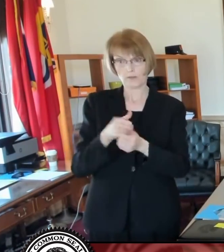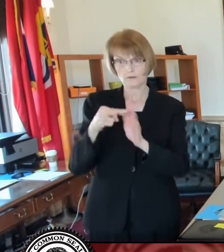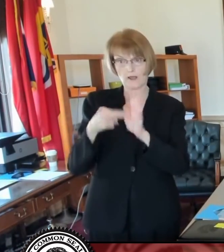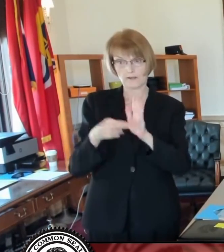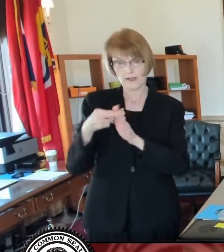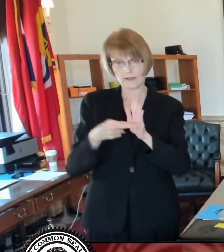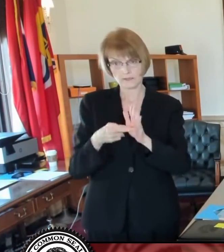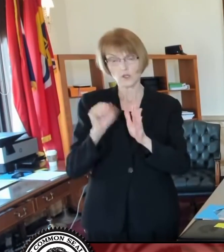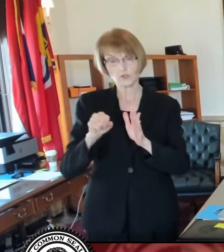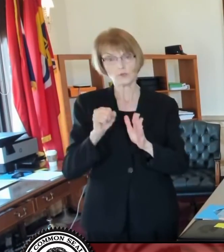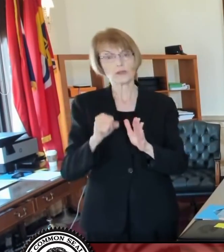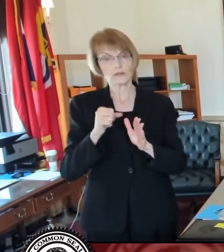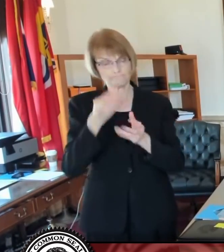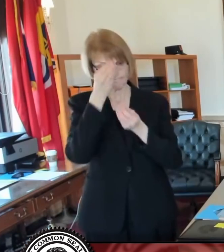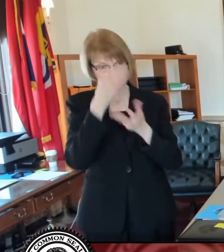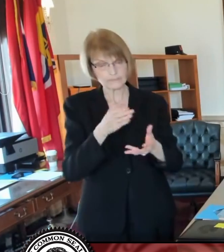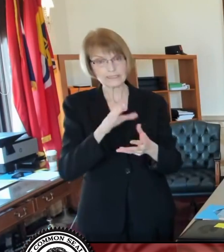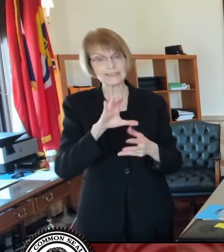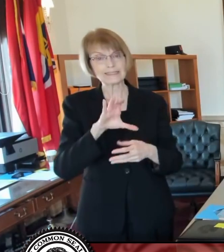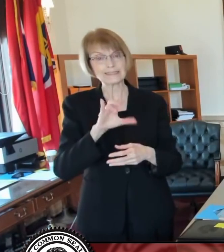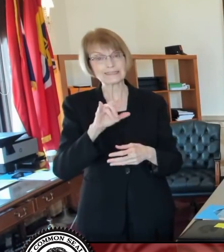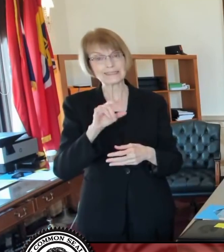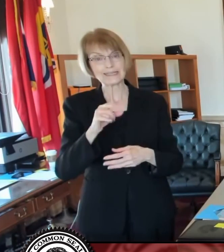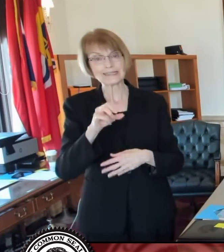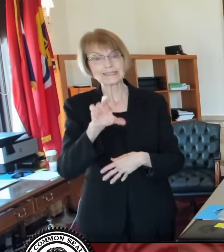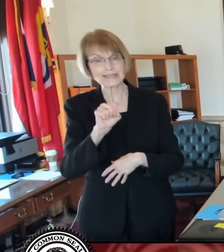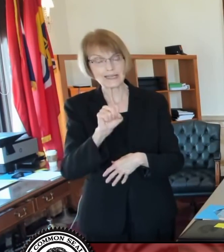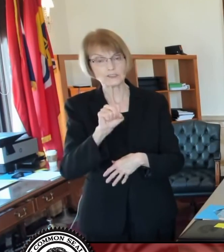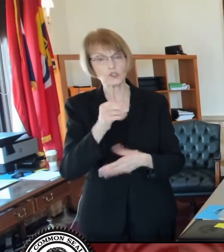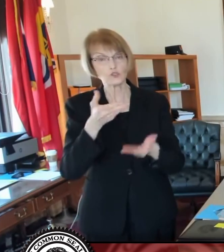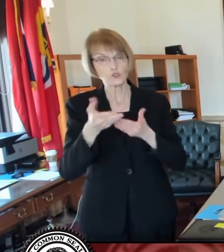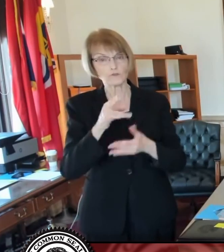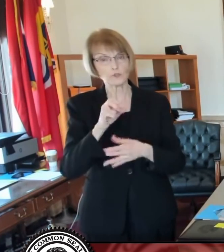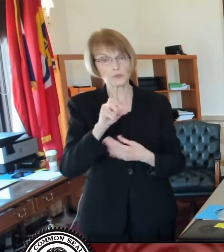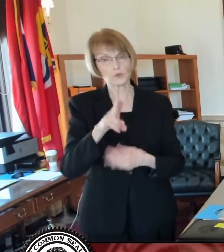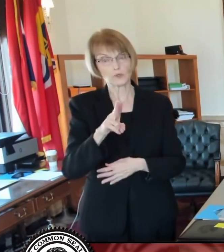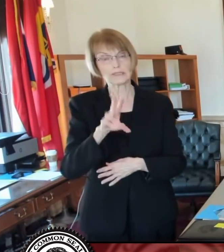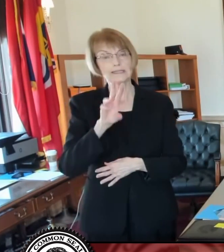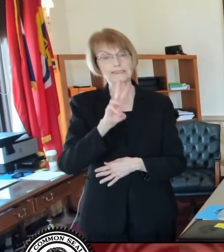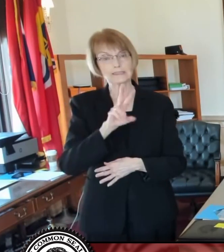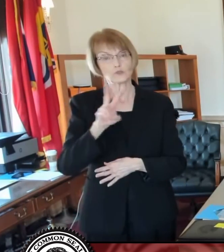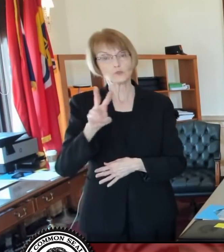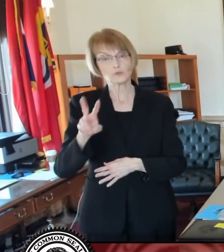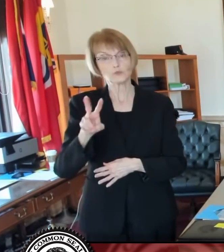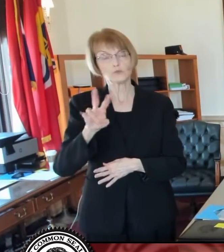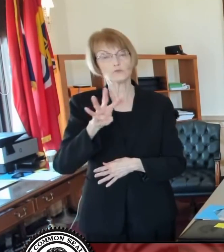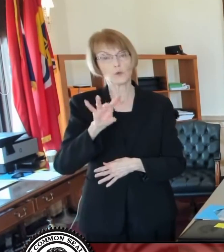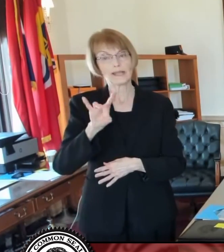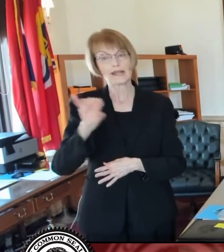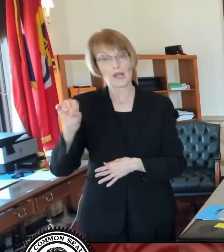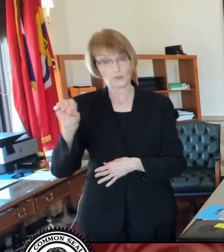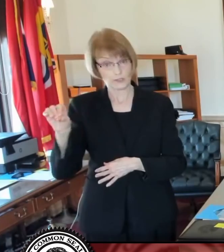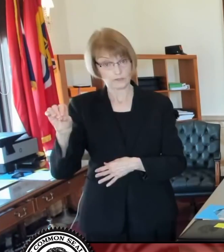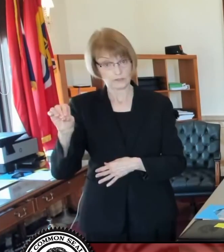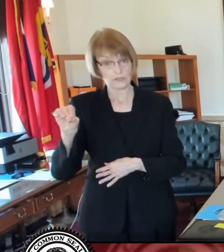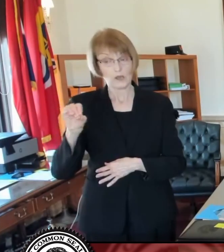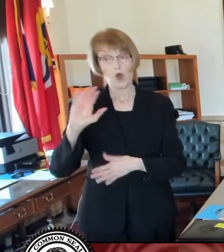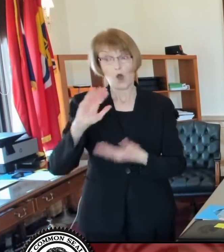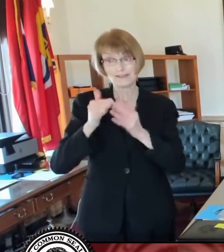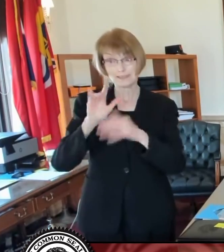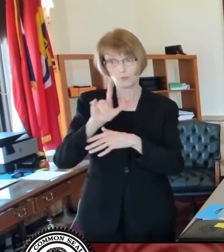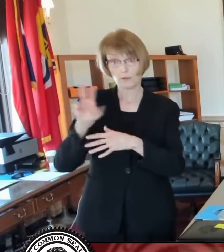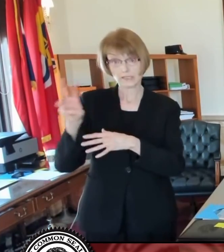through the Citizen Service Bureau, which is 622-4800. If you go on the city's website, it's right there on the home